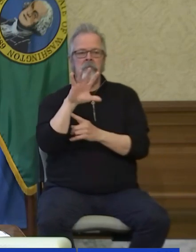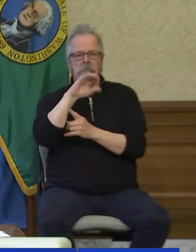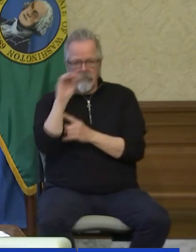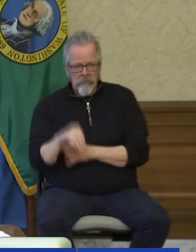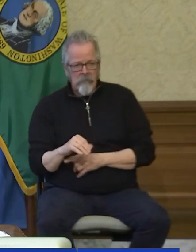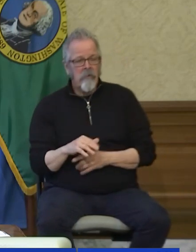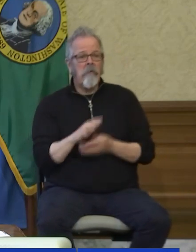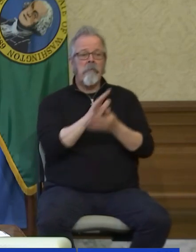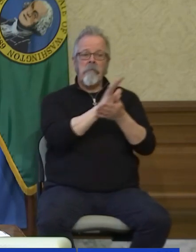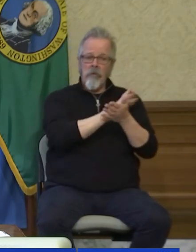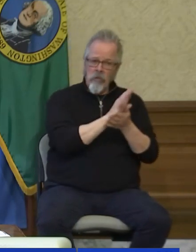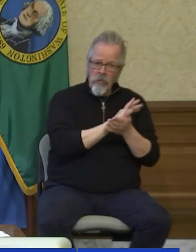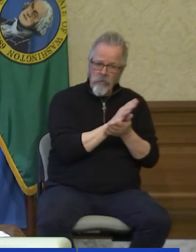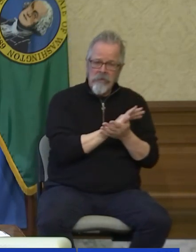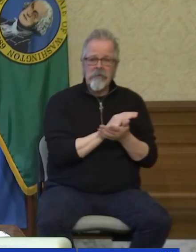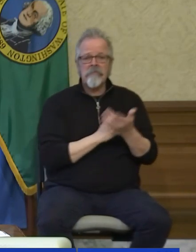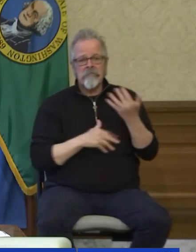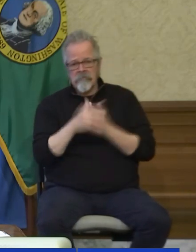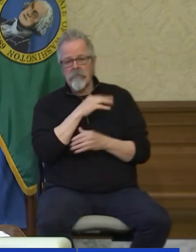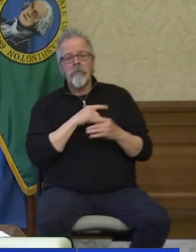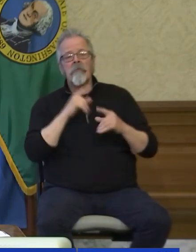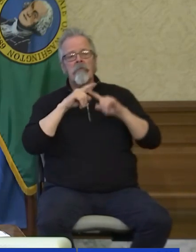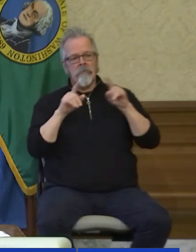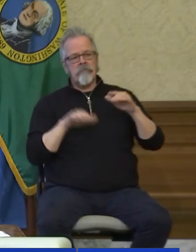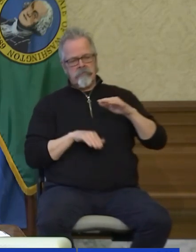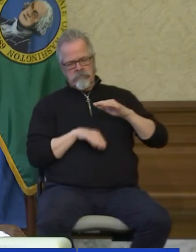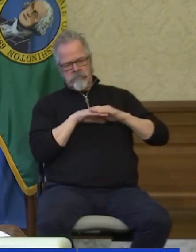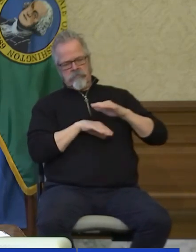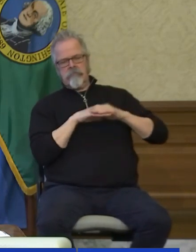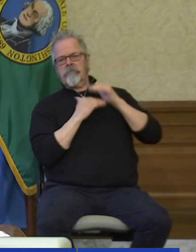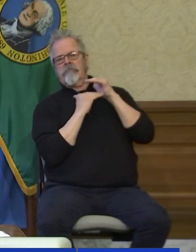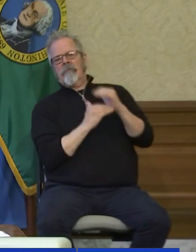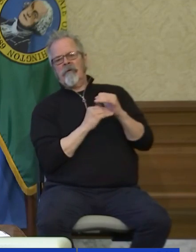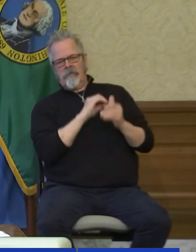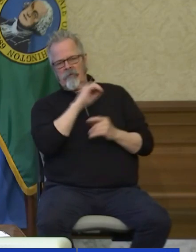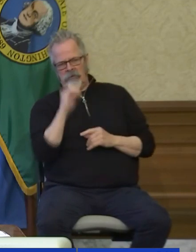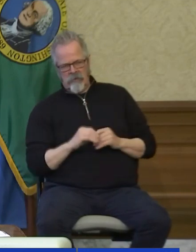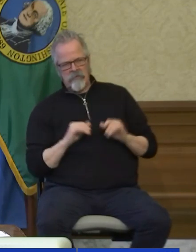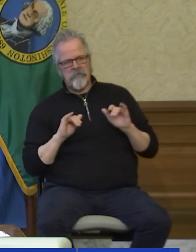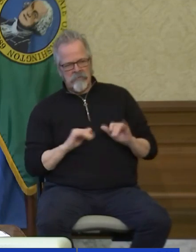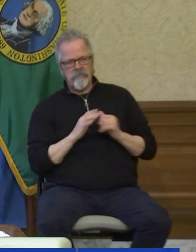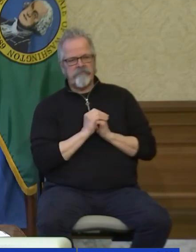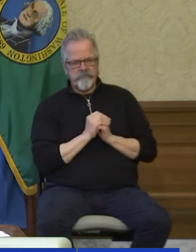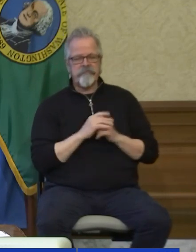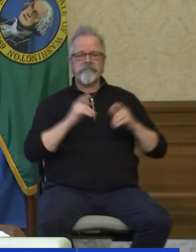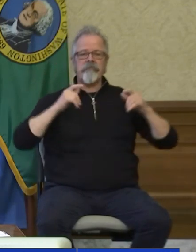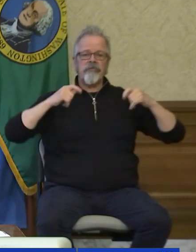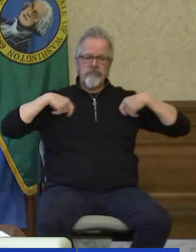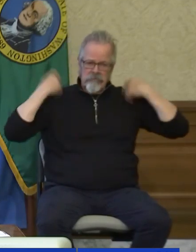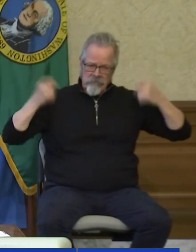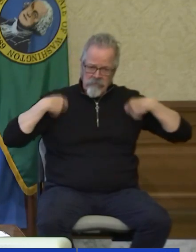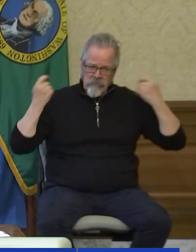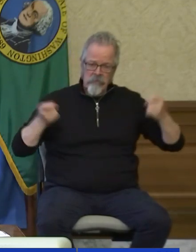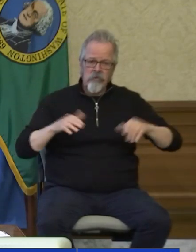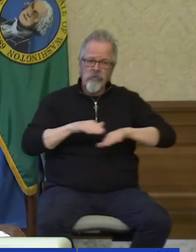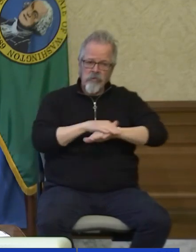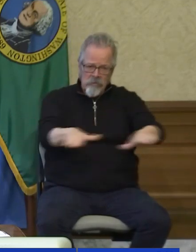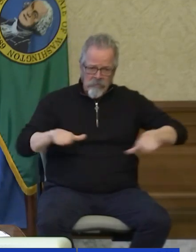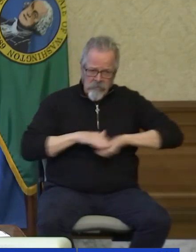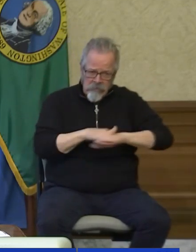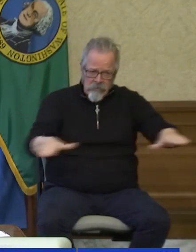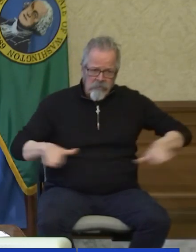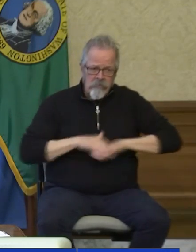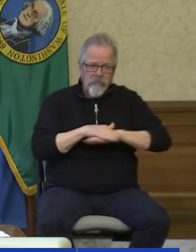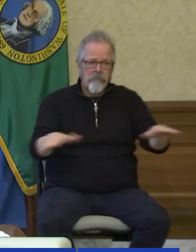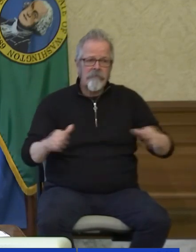Recreational facilities like pools could open at 50% capacity. Nightclubs and entertainment venues will need to wait